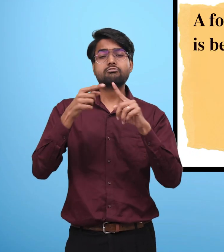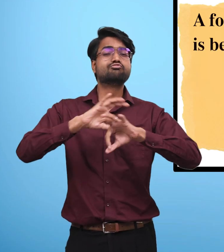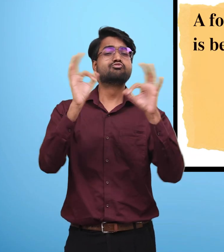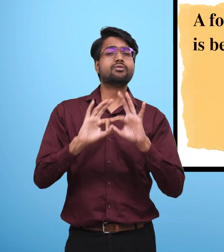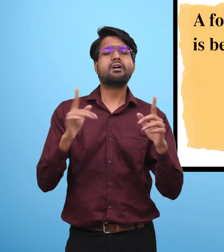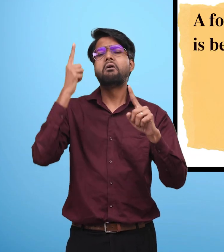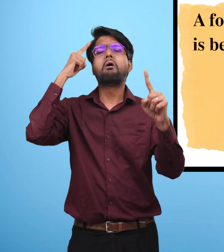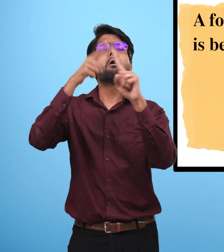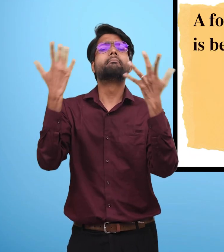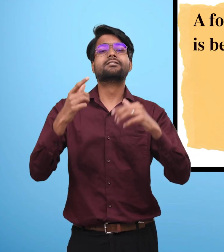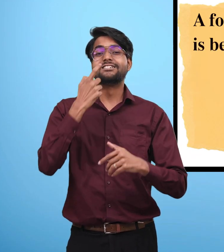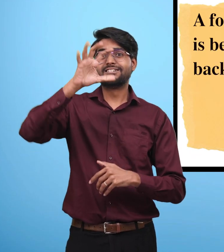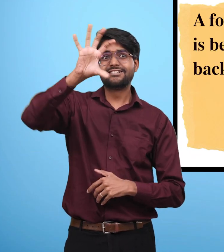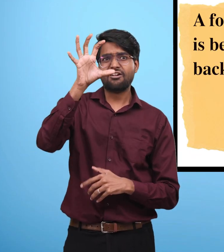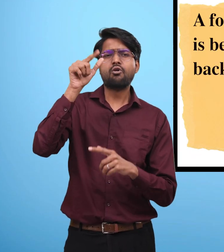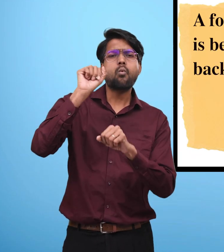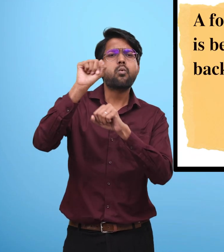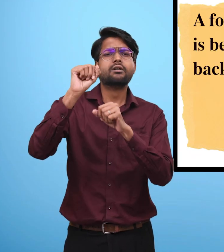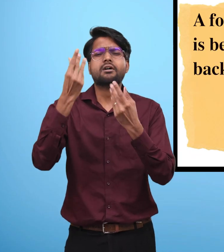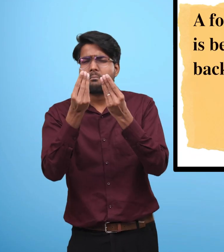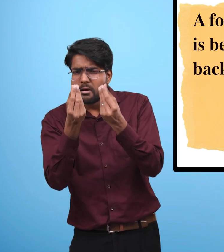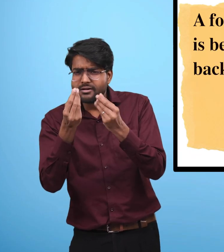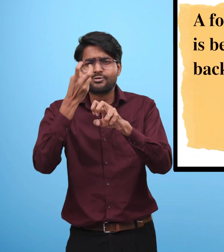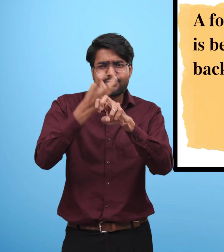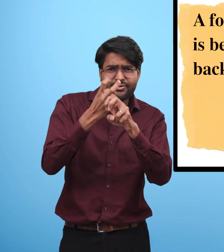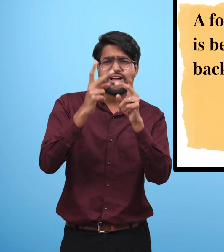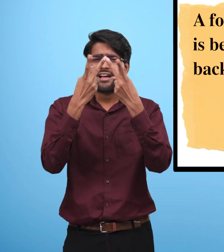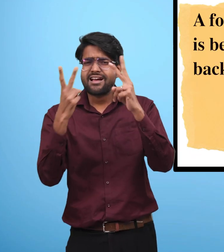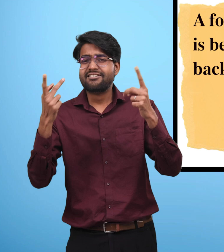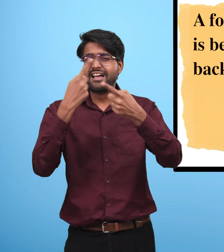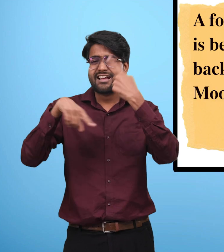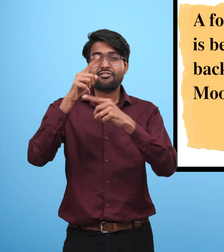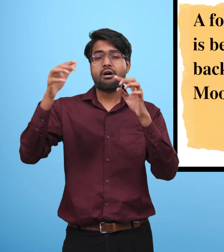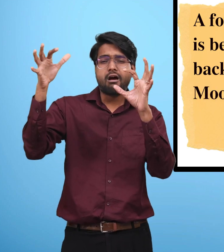planned, which aims to bring back soil and rock samples from the moon.